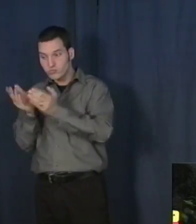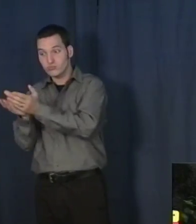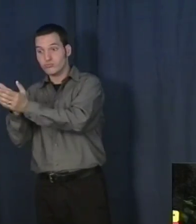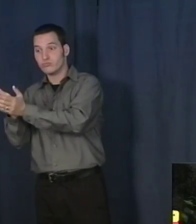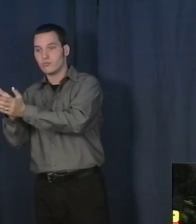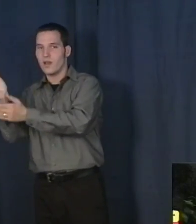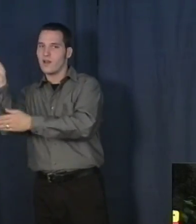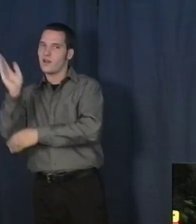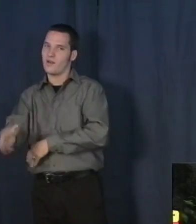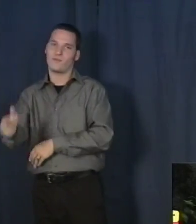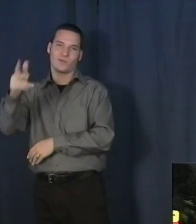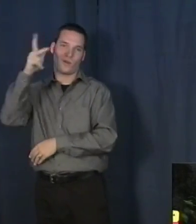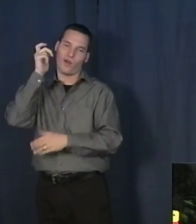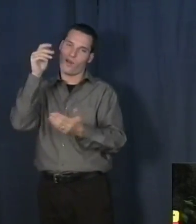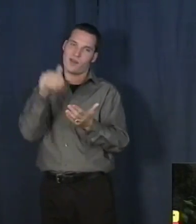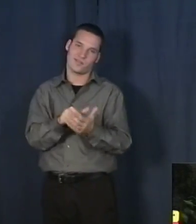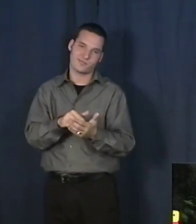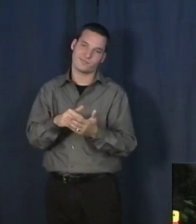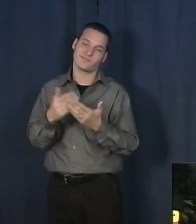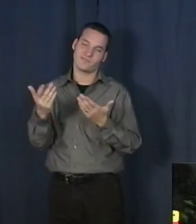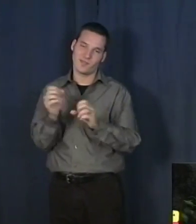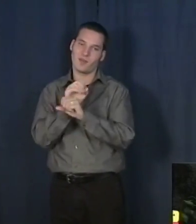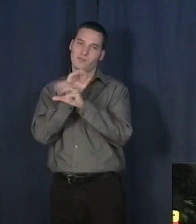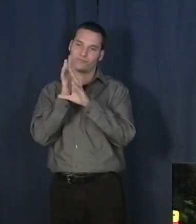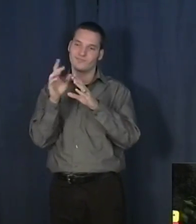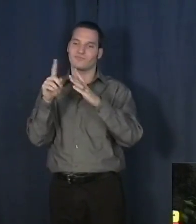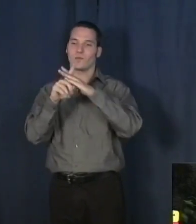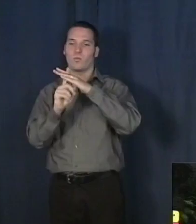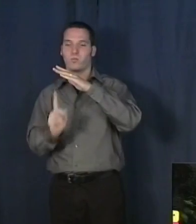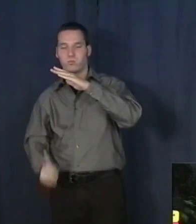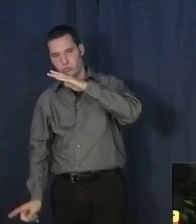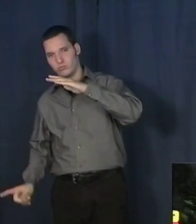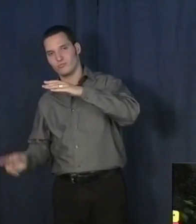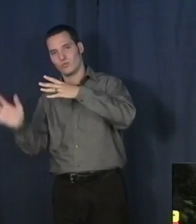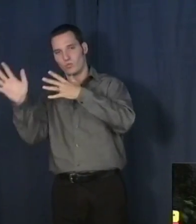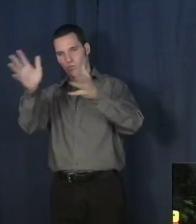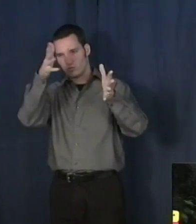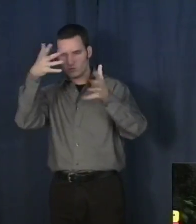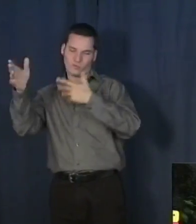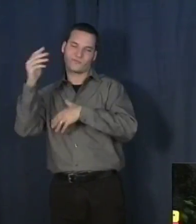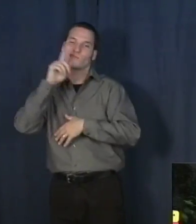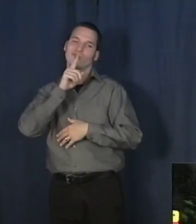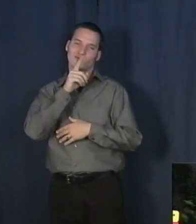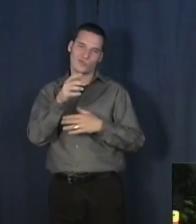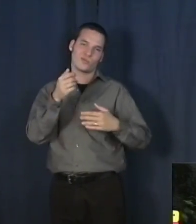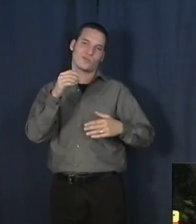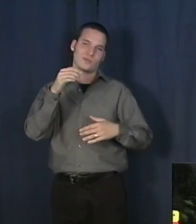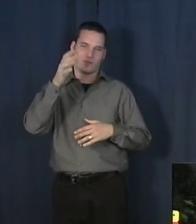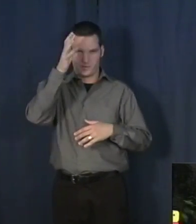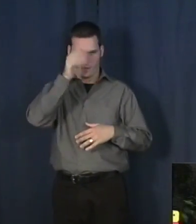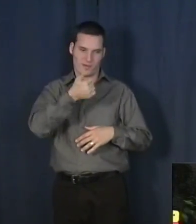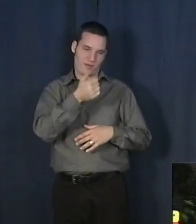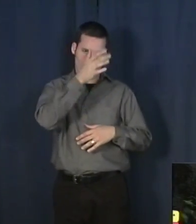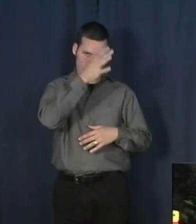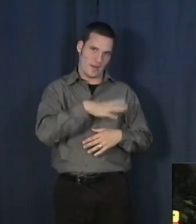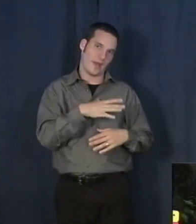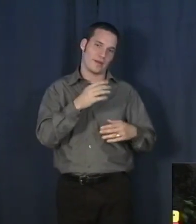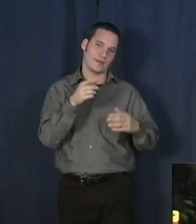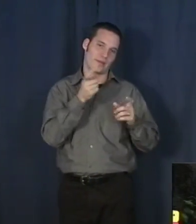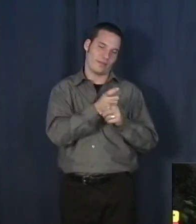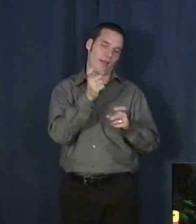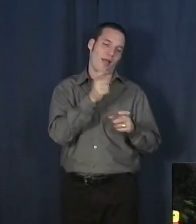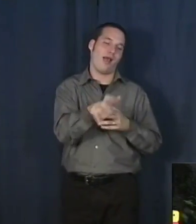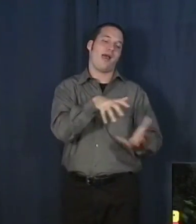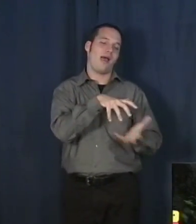again. Apparently, it sank in a storm. So I'm sure some more sailors got laughed at for claiming they saw